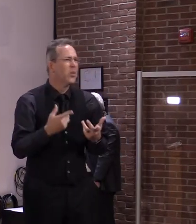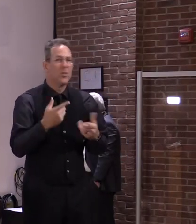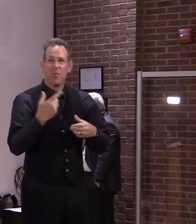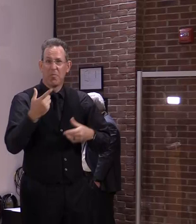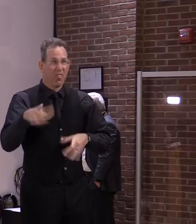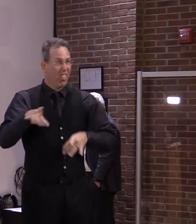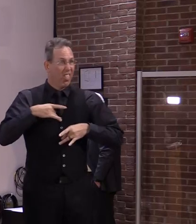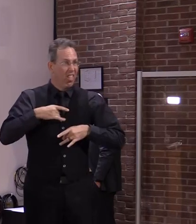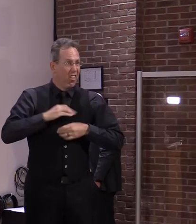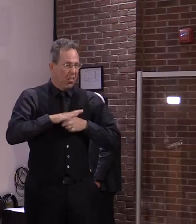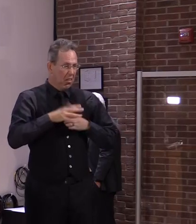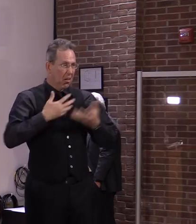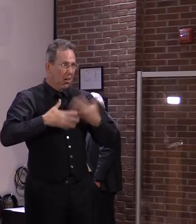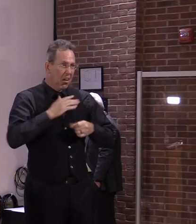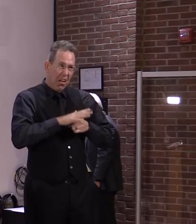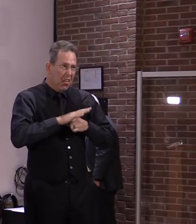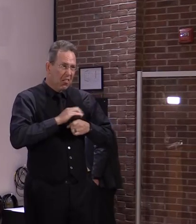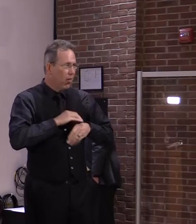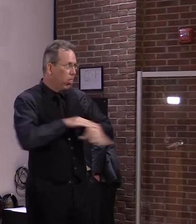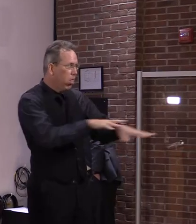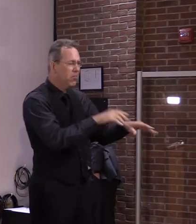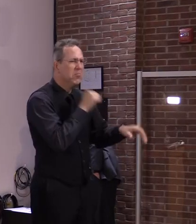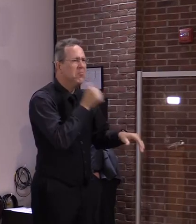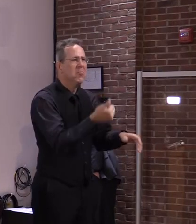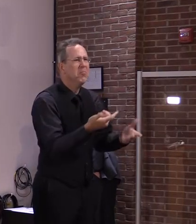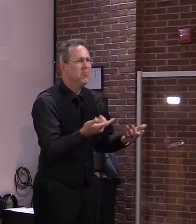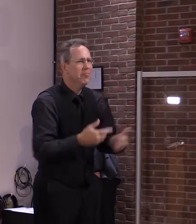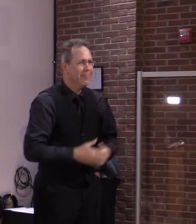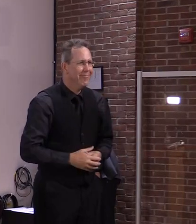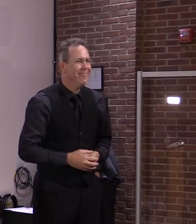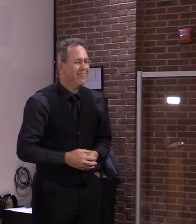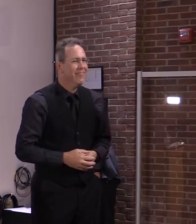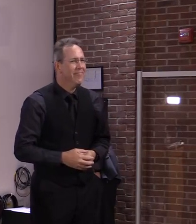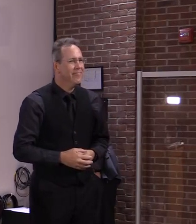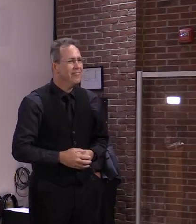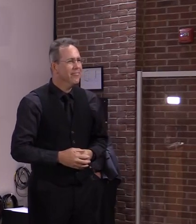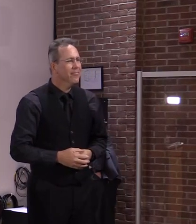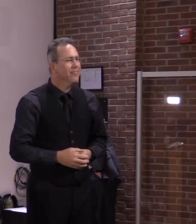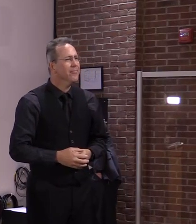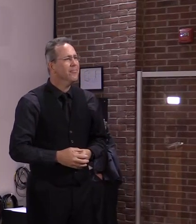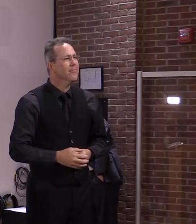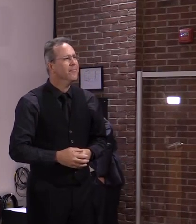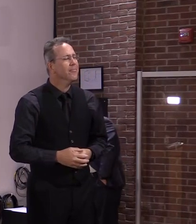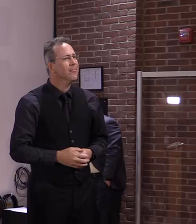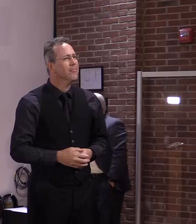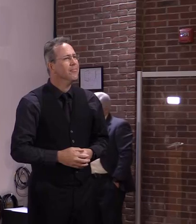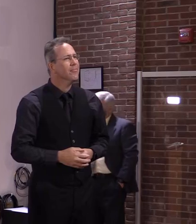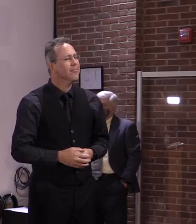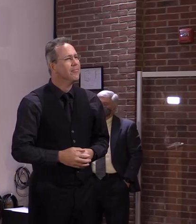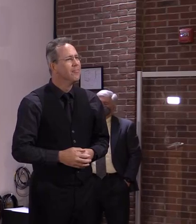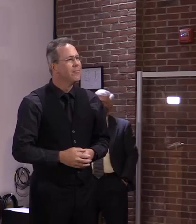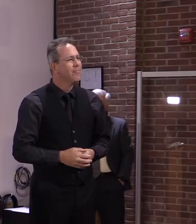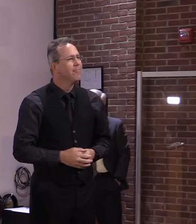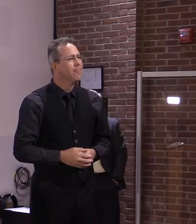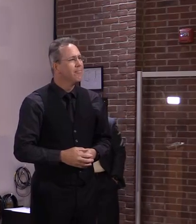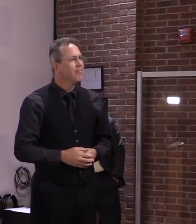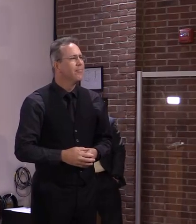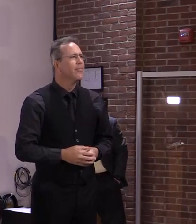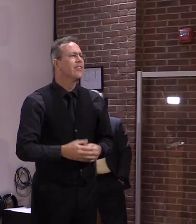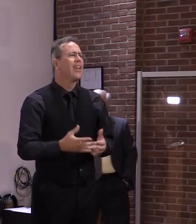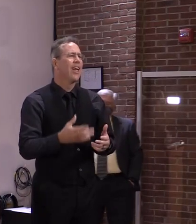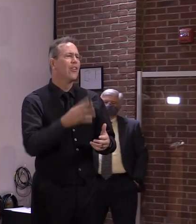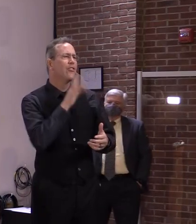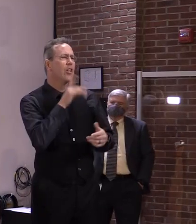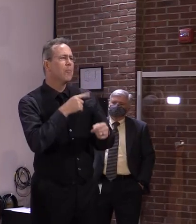have suspected otherwise. With regard to the concern about worrying about the percentage of the population